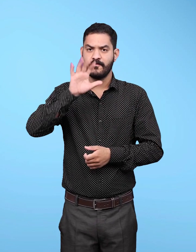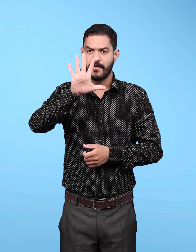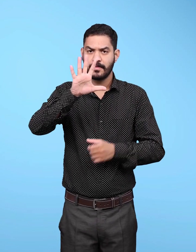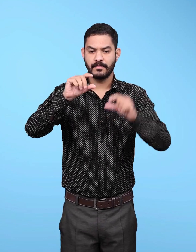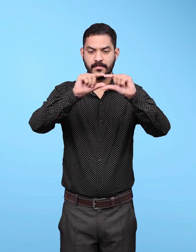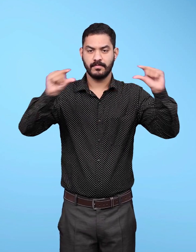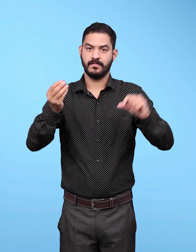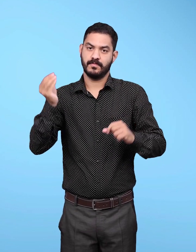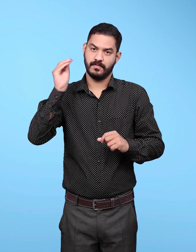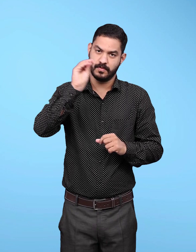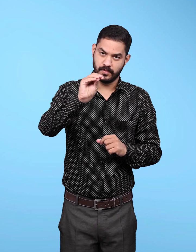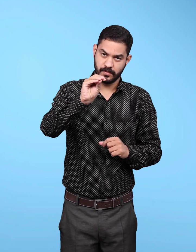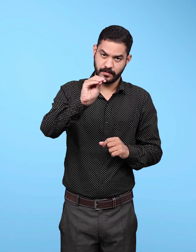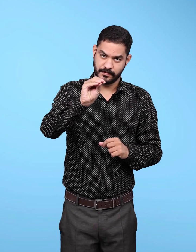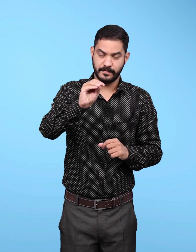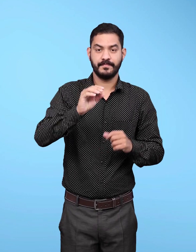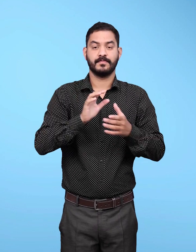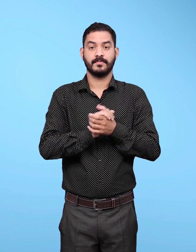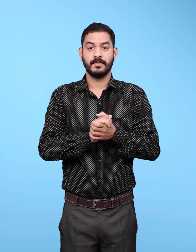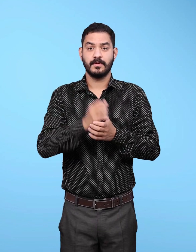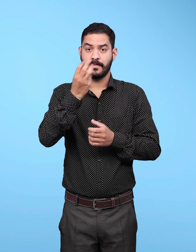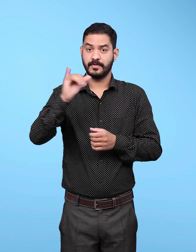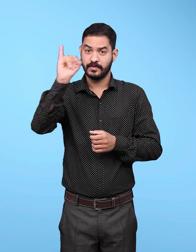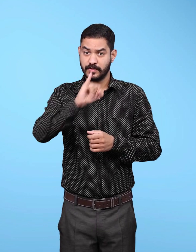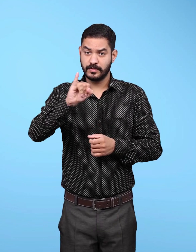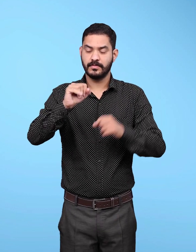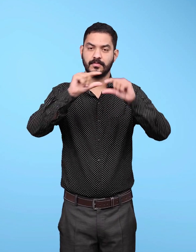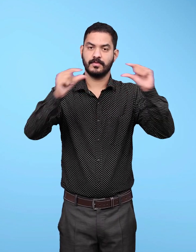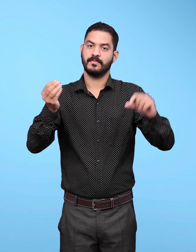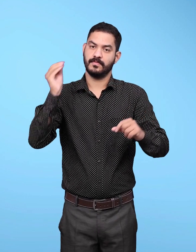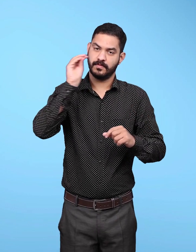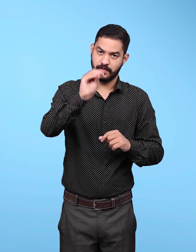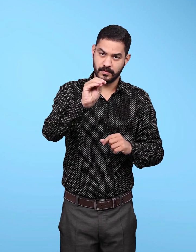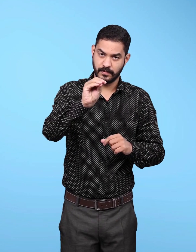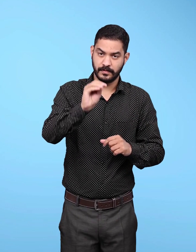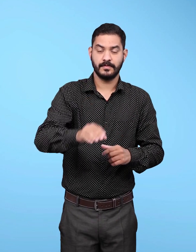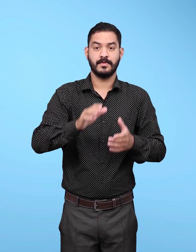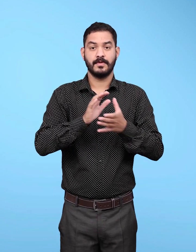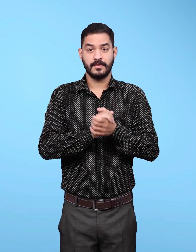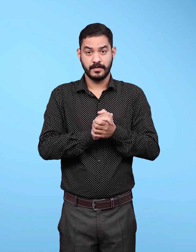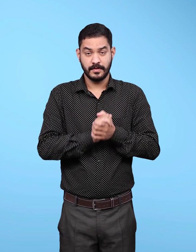5. Fill in the blank. 6. Fill in the blank.